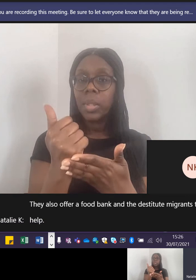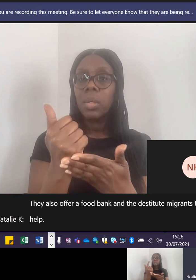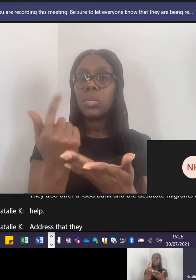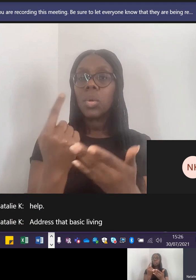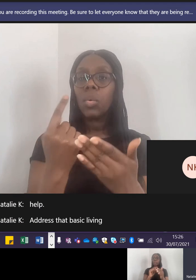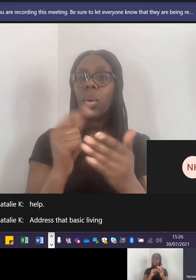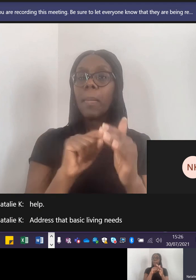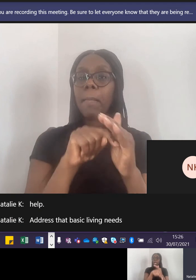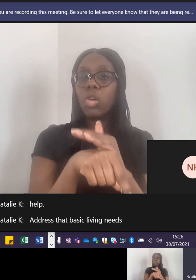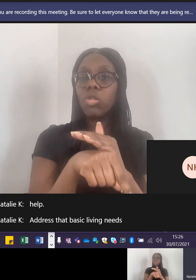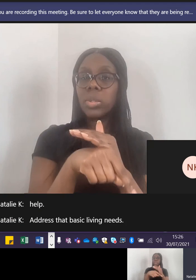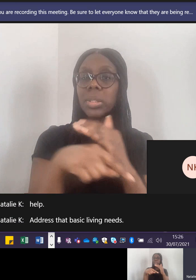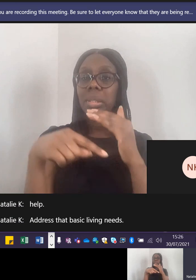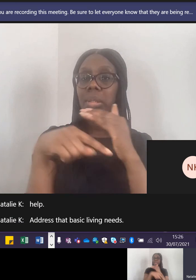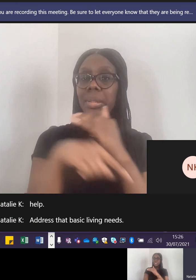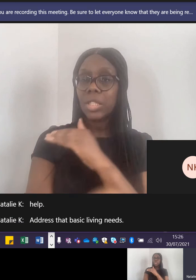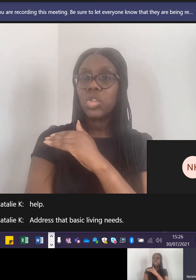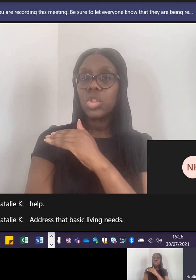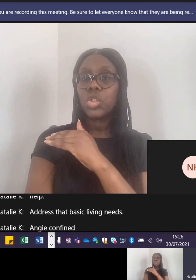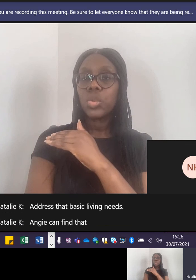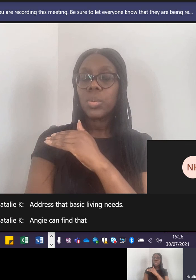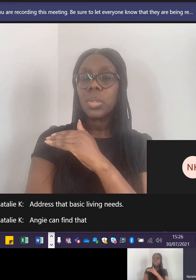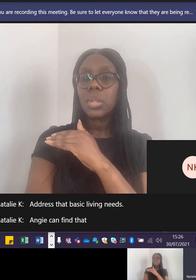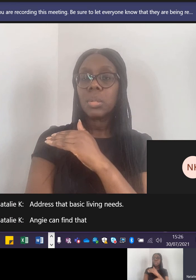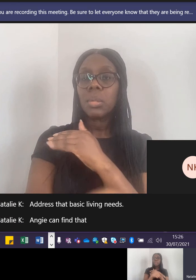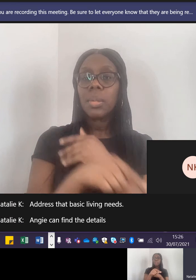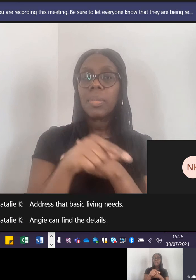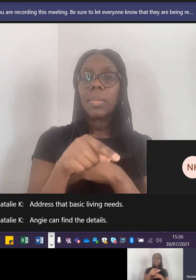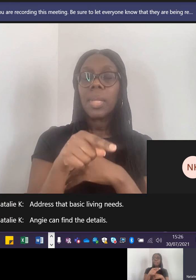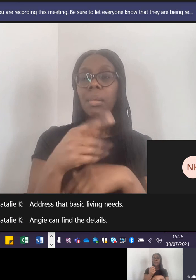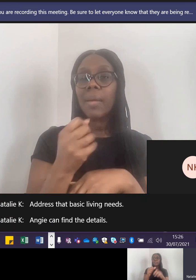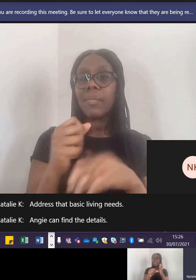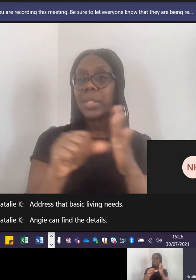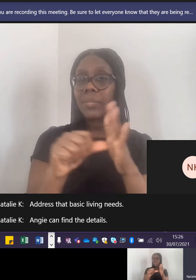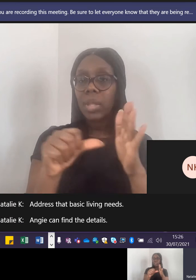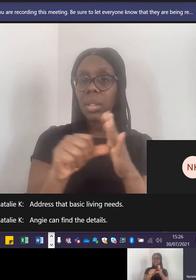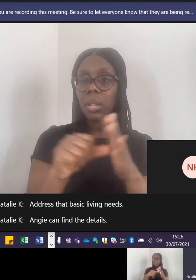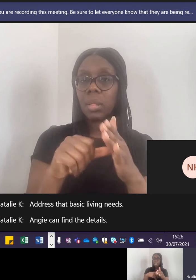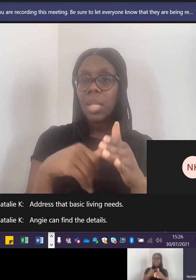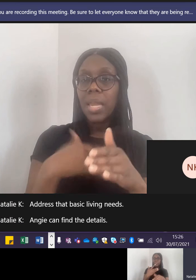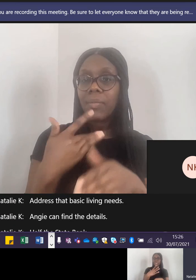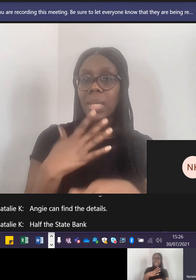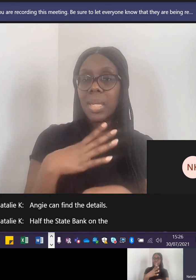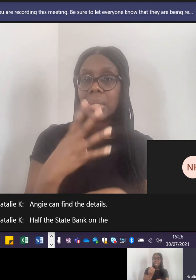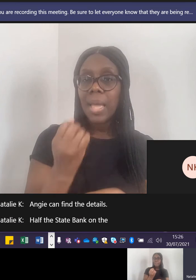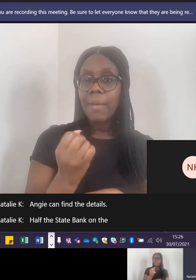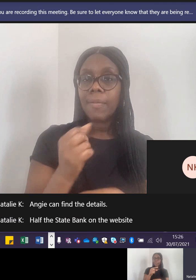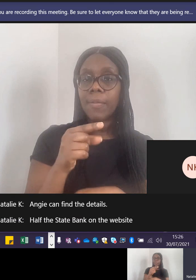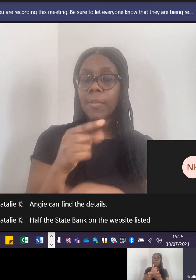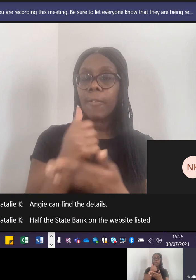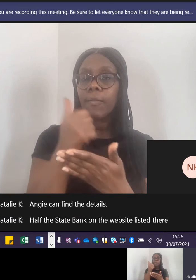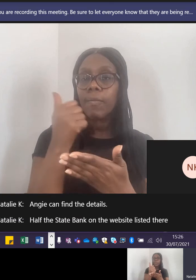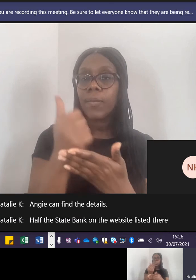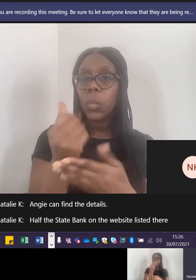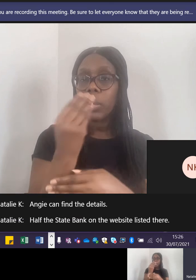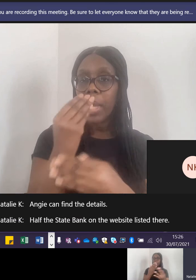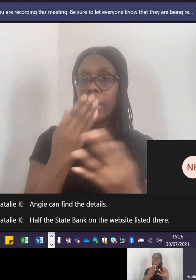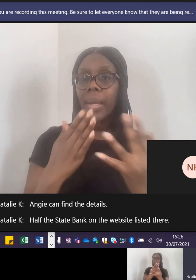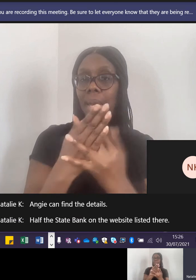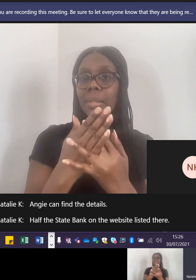living needs. And you can find the details of the food bank on the website listed there.